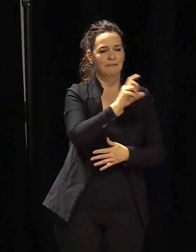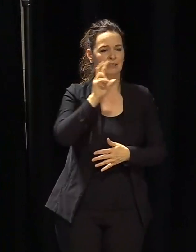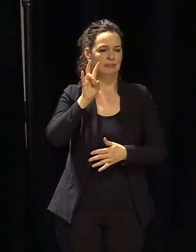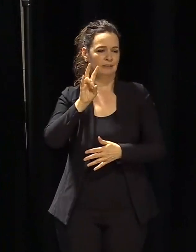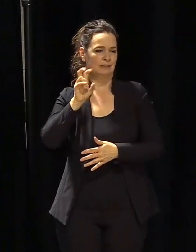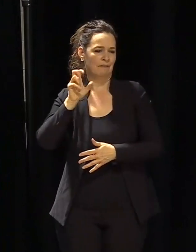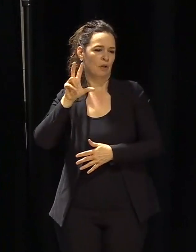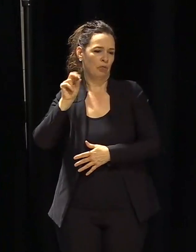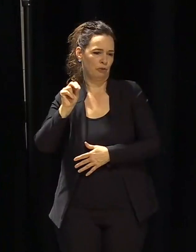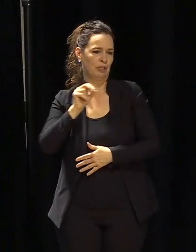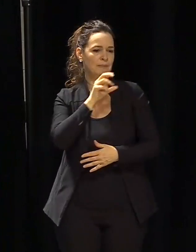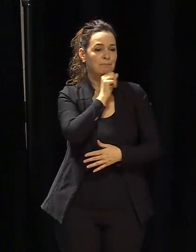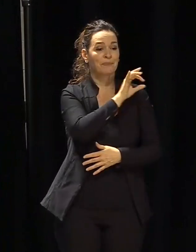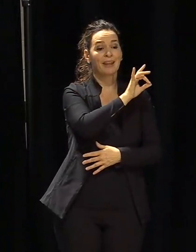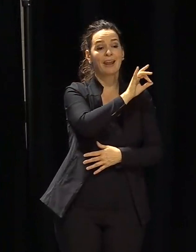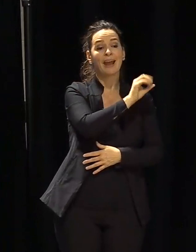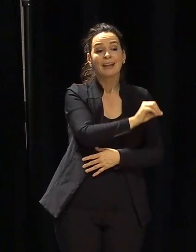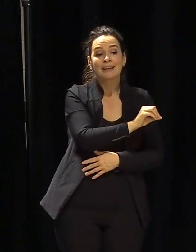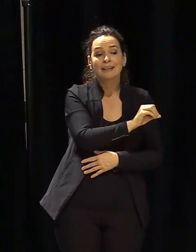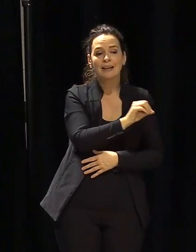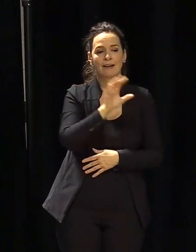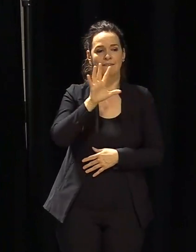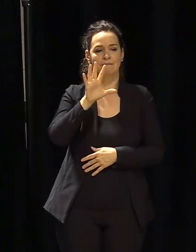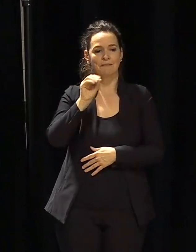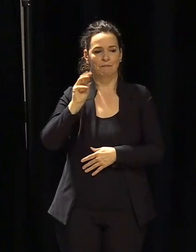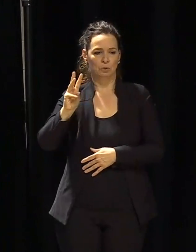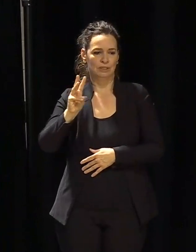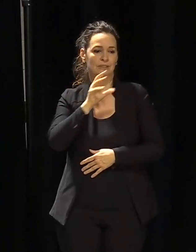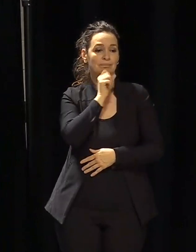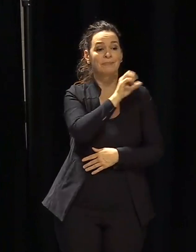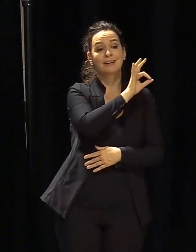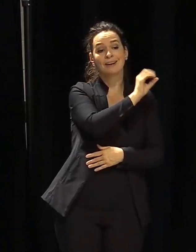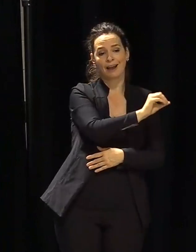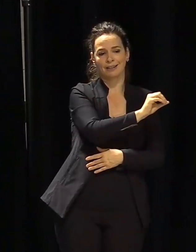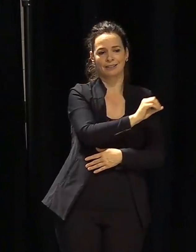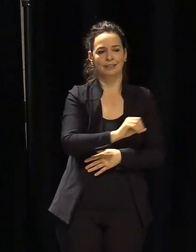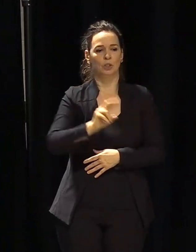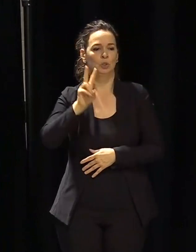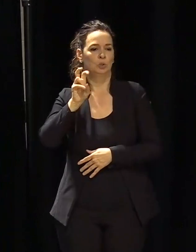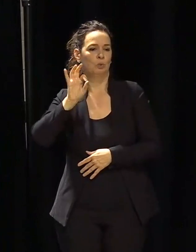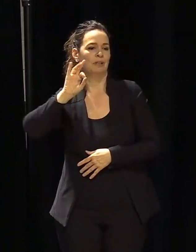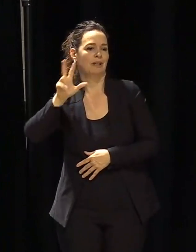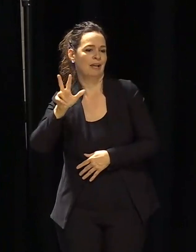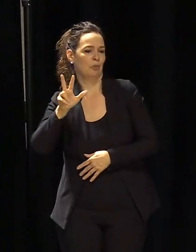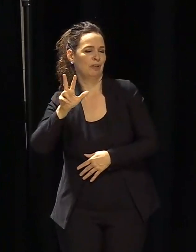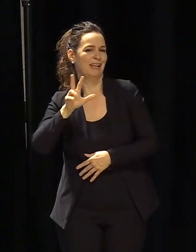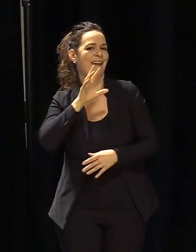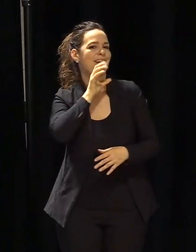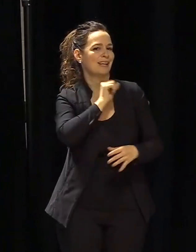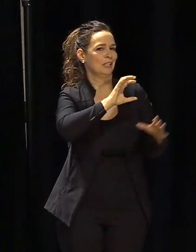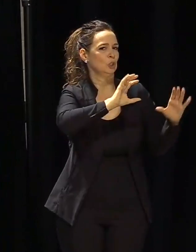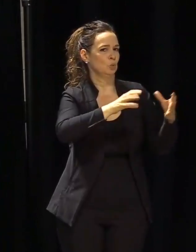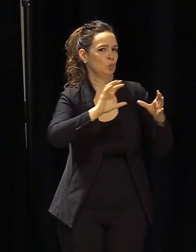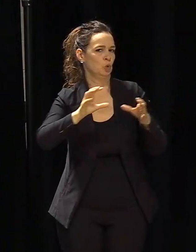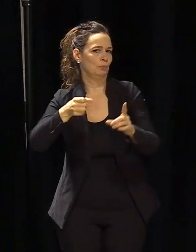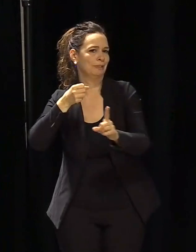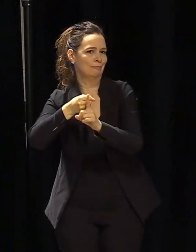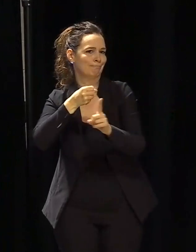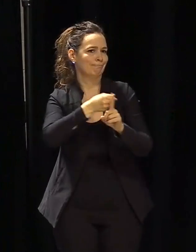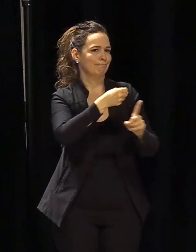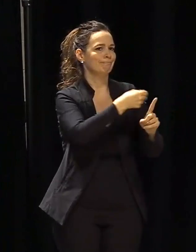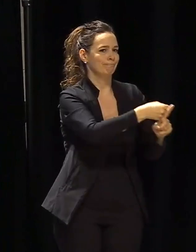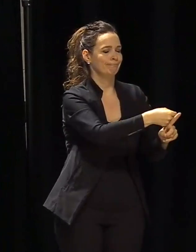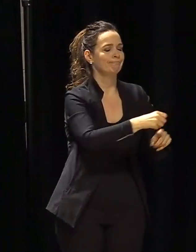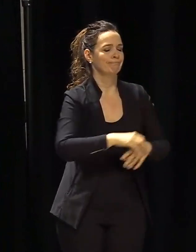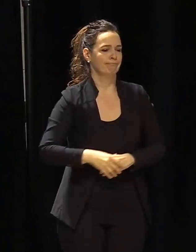1,263 in their 60s, 730 in their 70s, 506 in their 80s, 293 in their